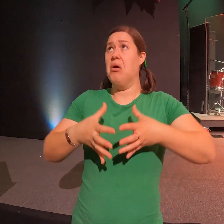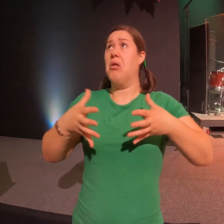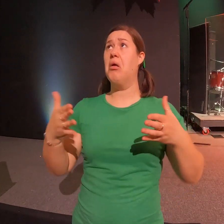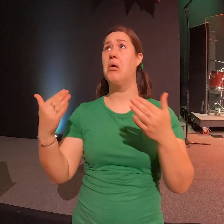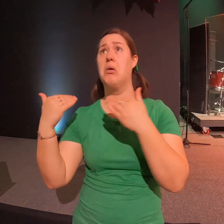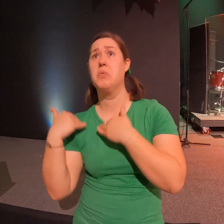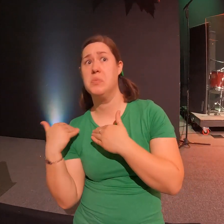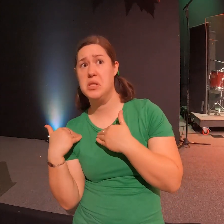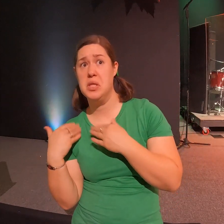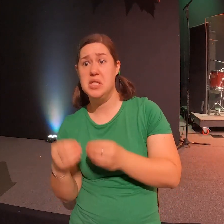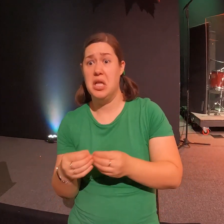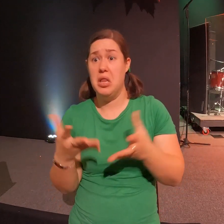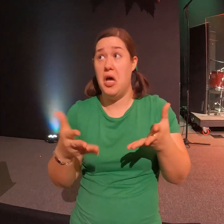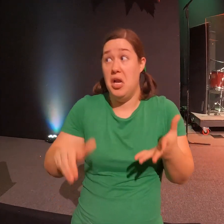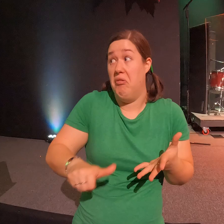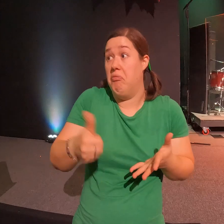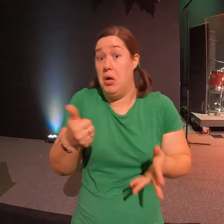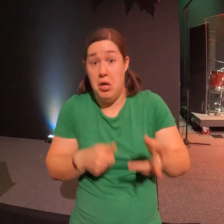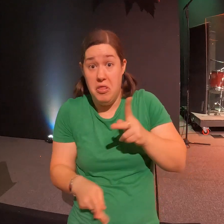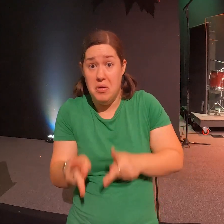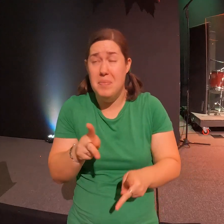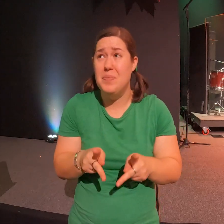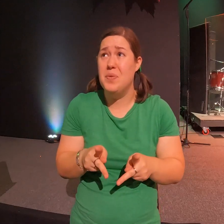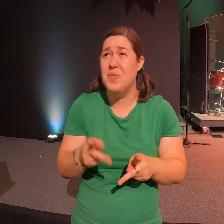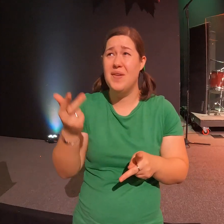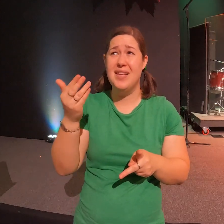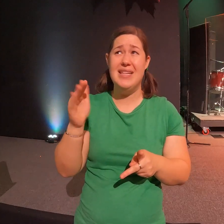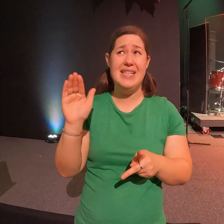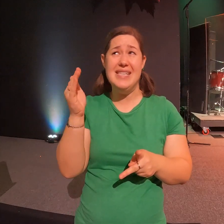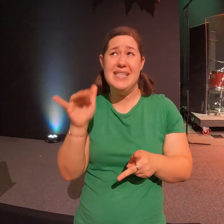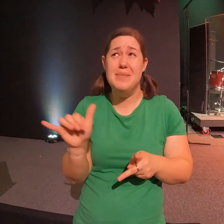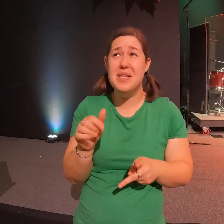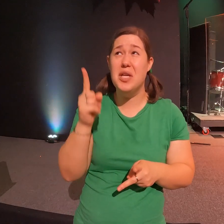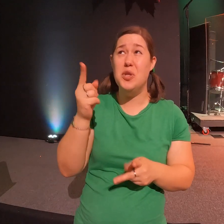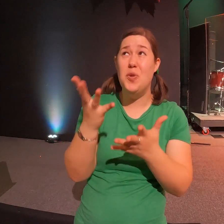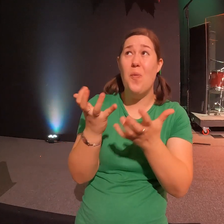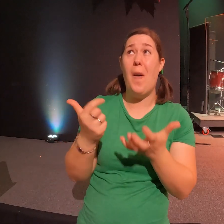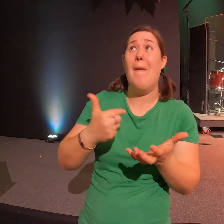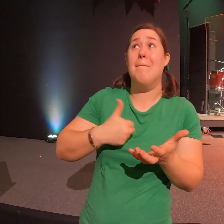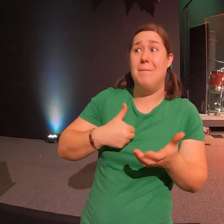of others. It sounds like you want me to be like Jesus.